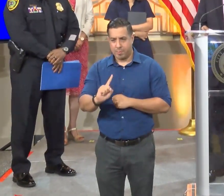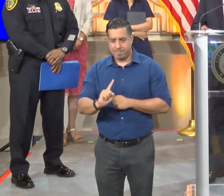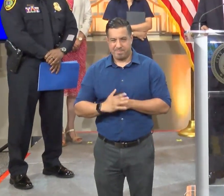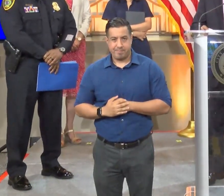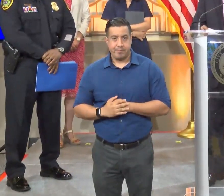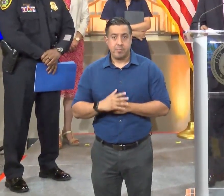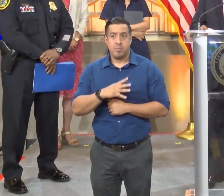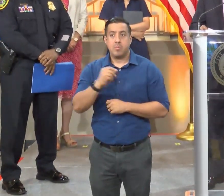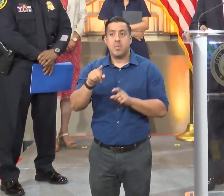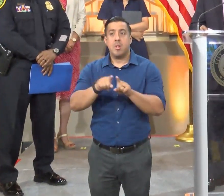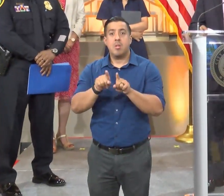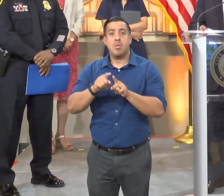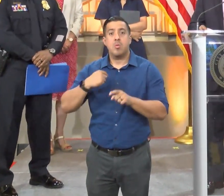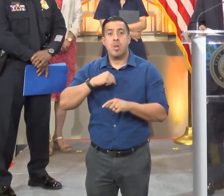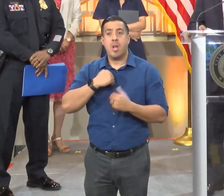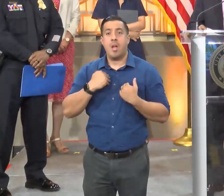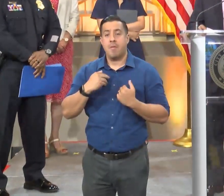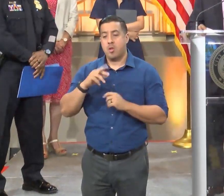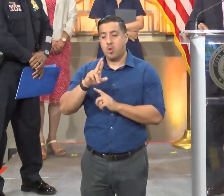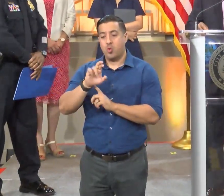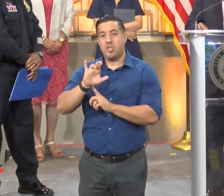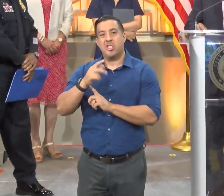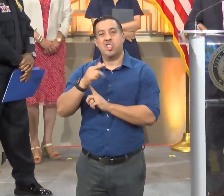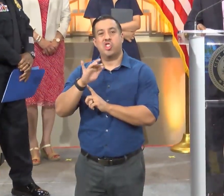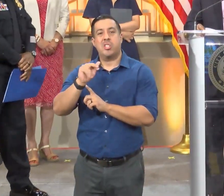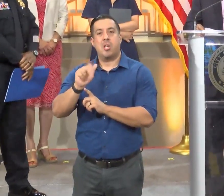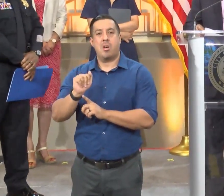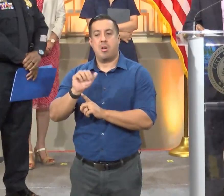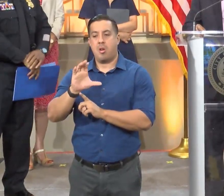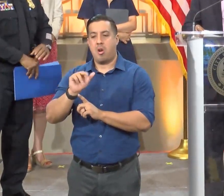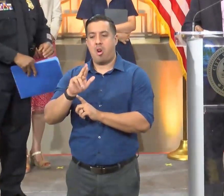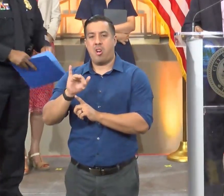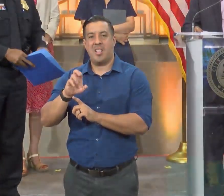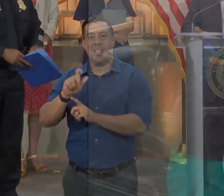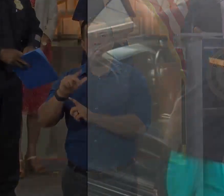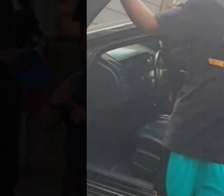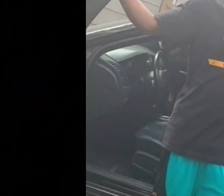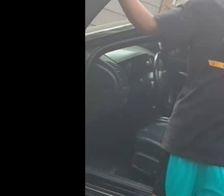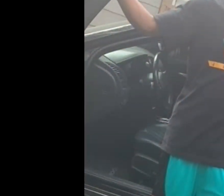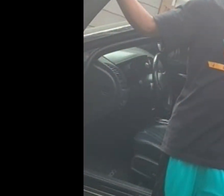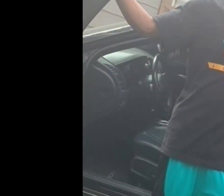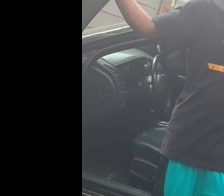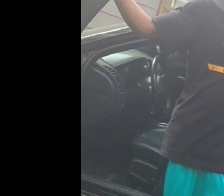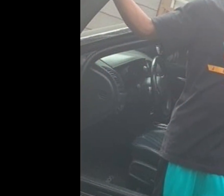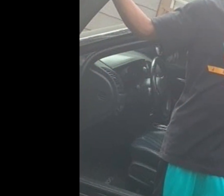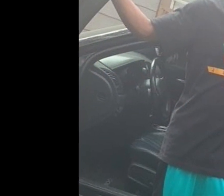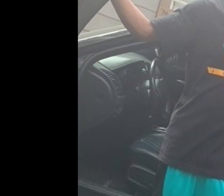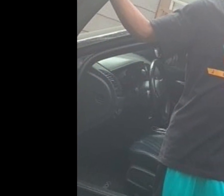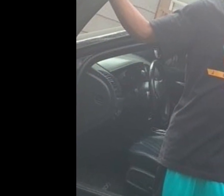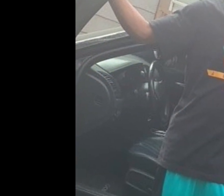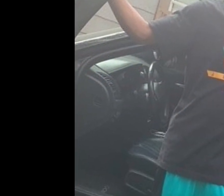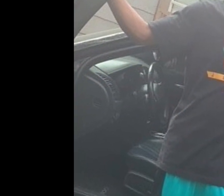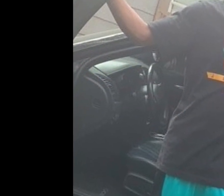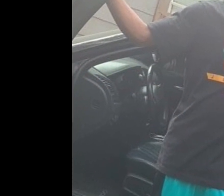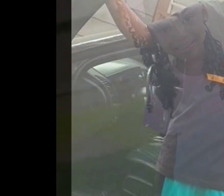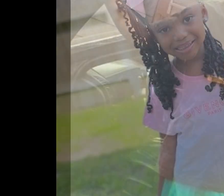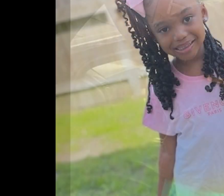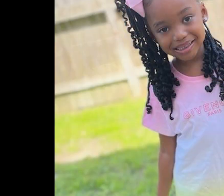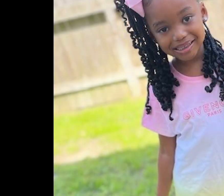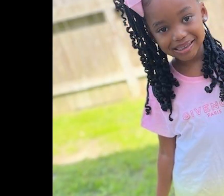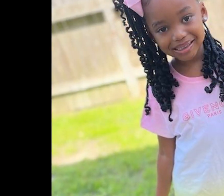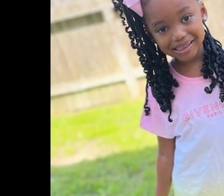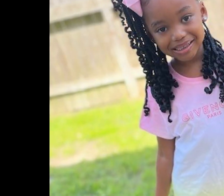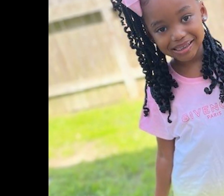have with us Regina Carhill, who is the mother of Gregory Carhill and the grandmother